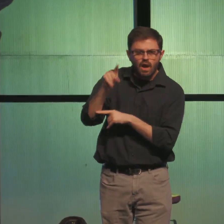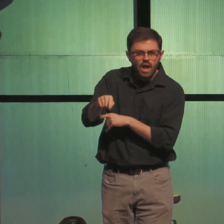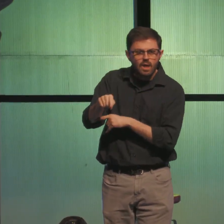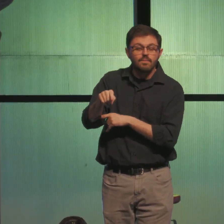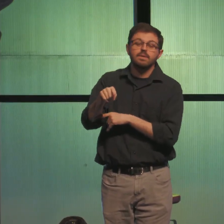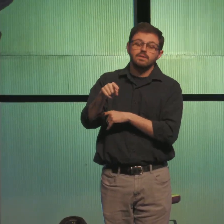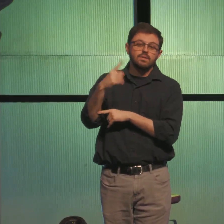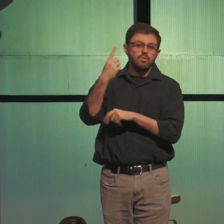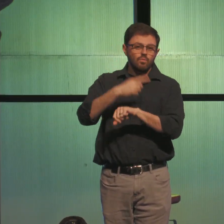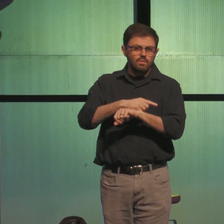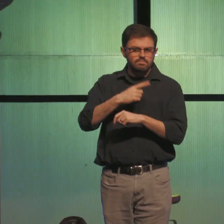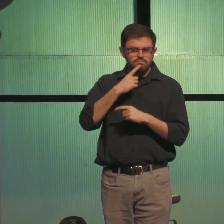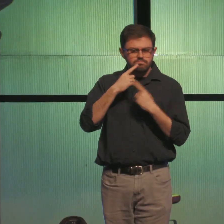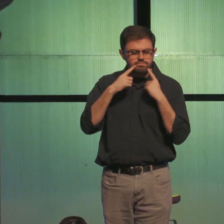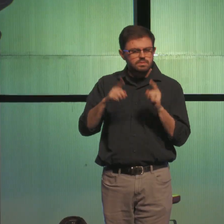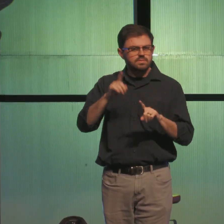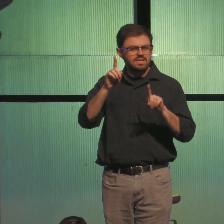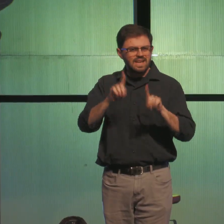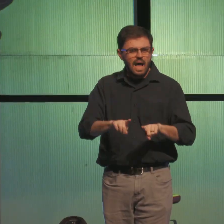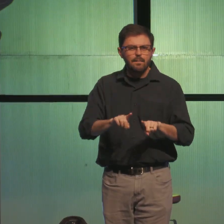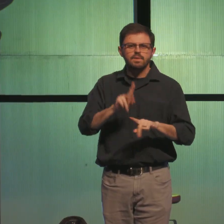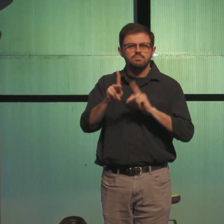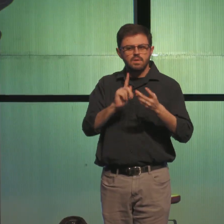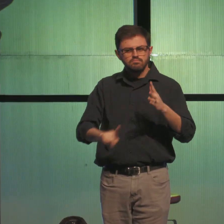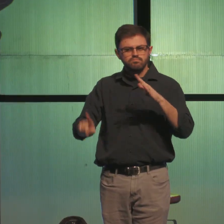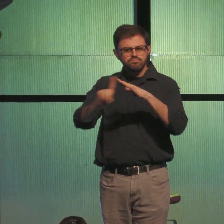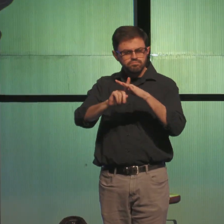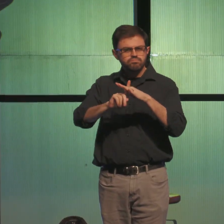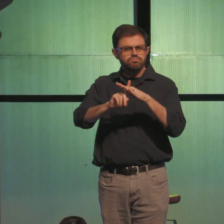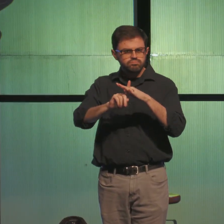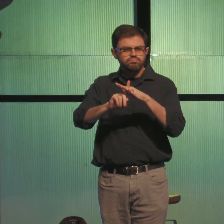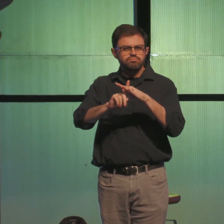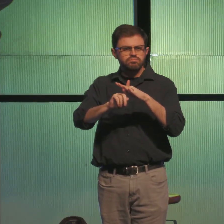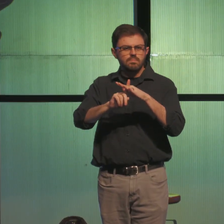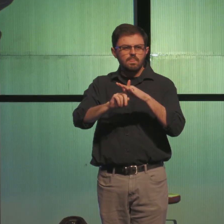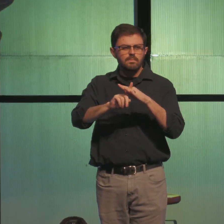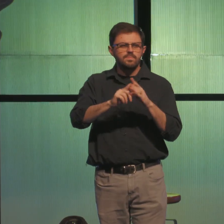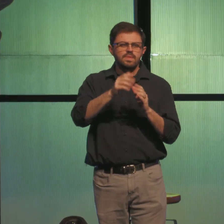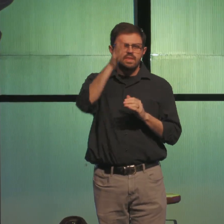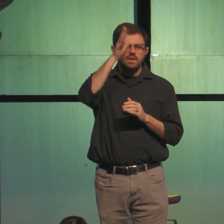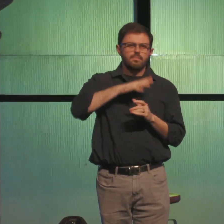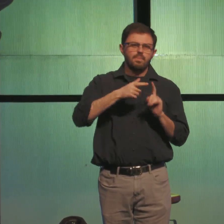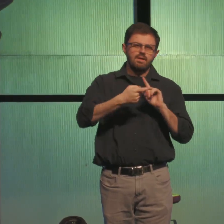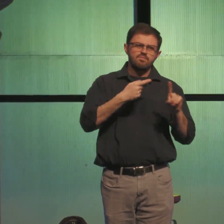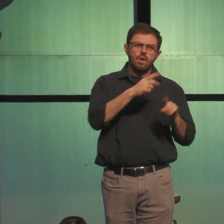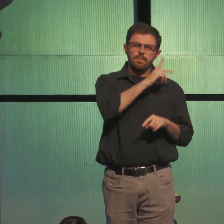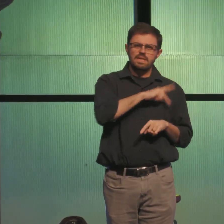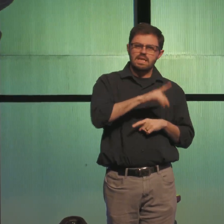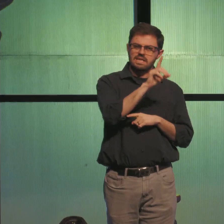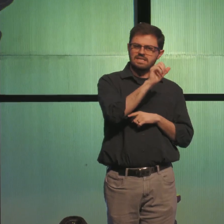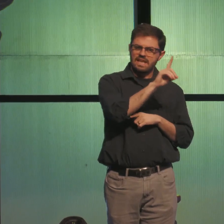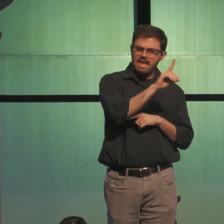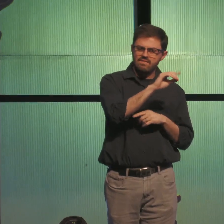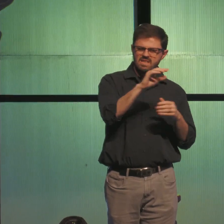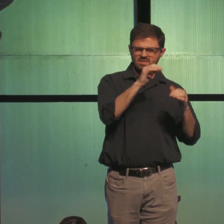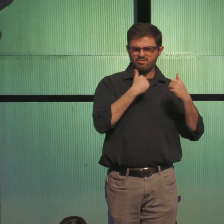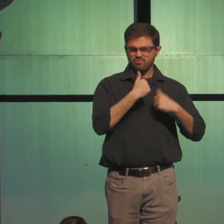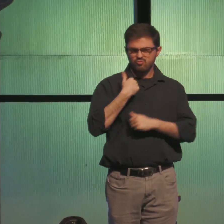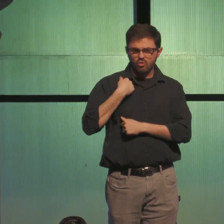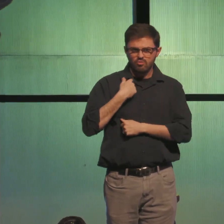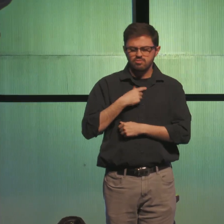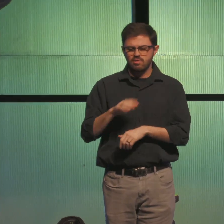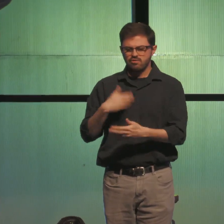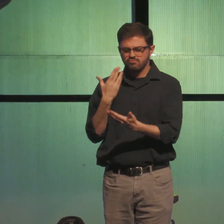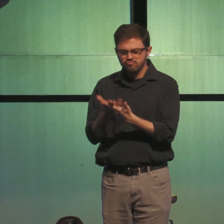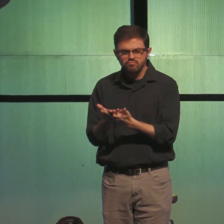up. One day it happens. The men of David, the soldiers, they show up because David says, I want to